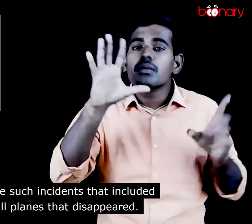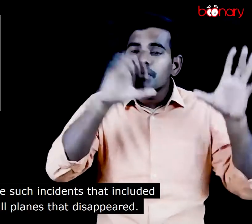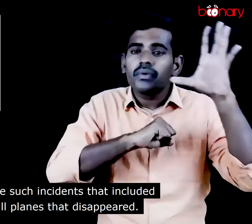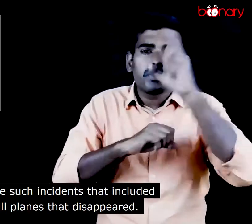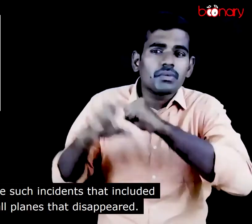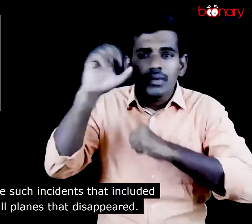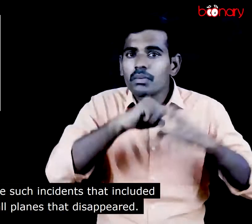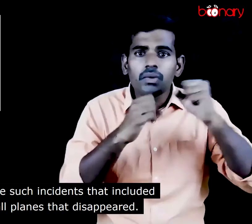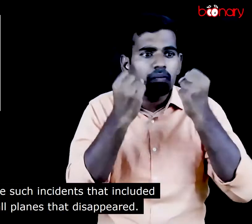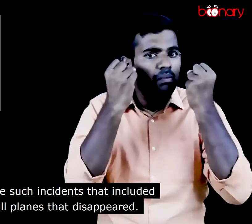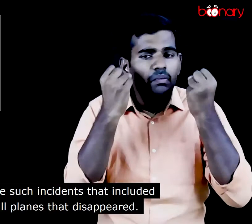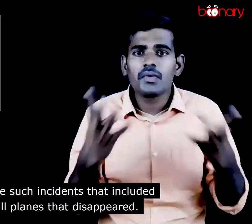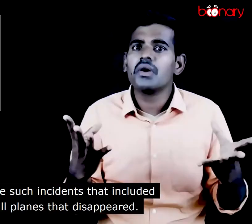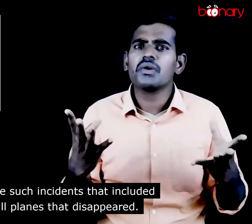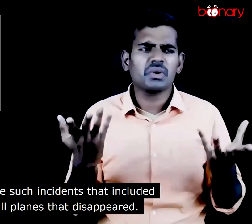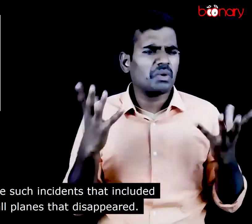planes that disappeared.